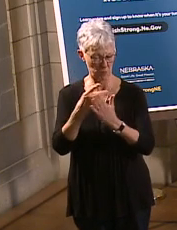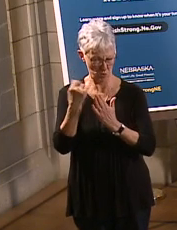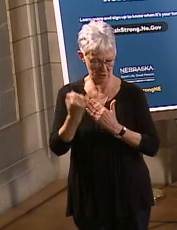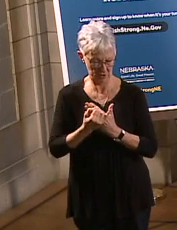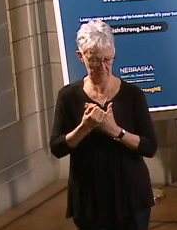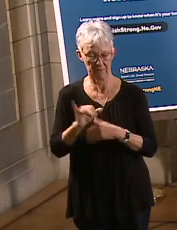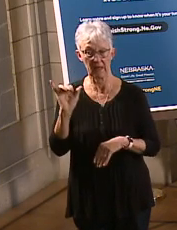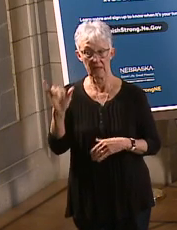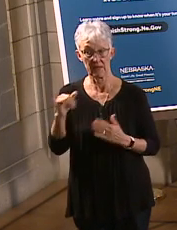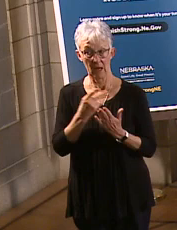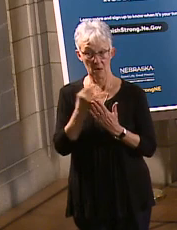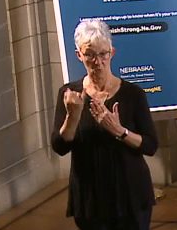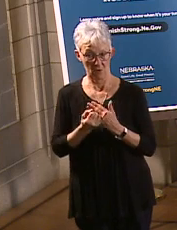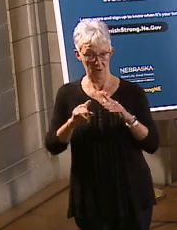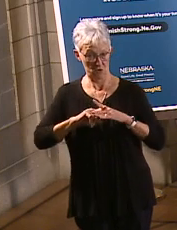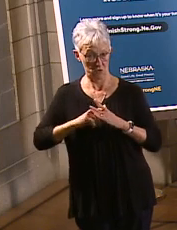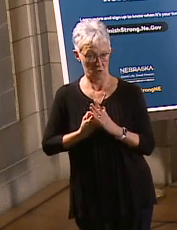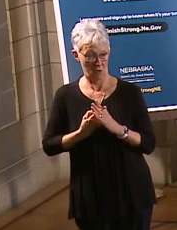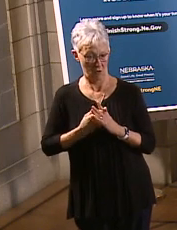started actually in